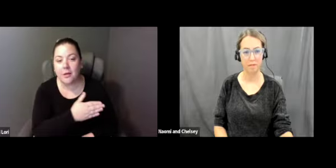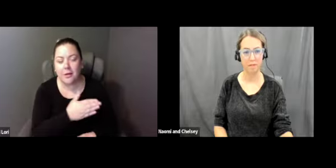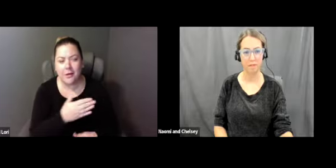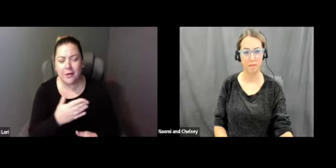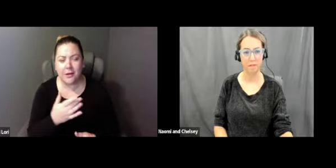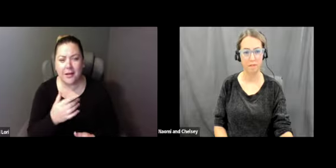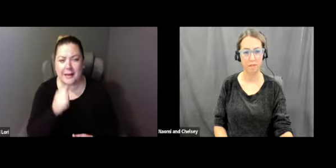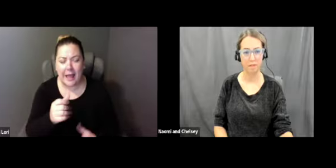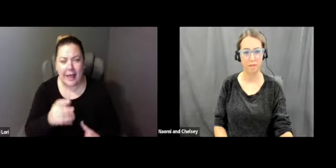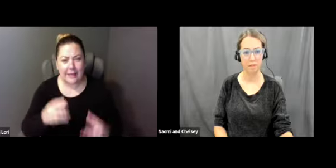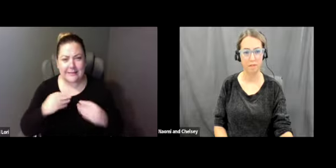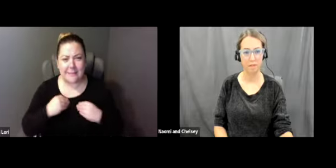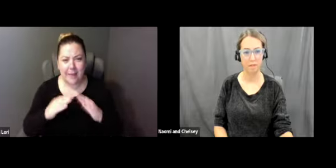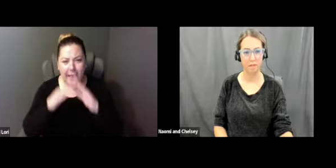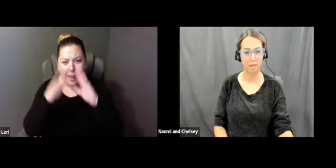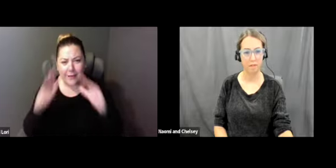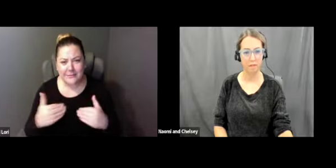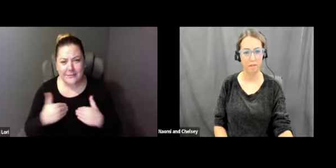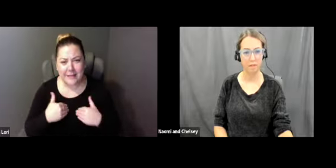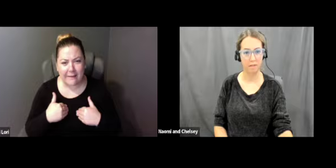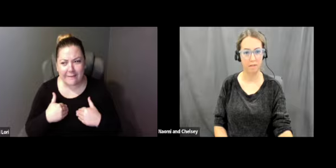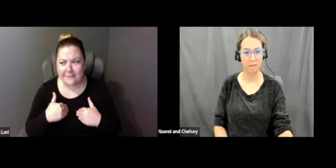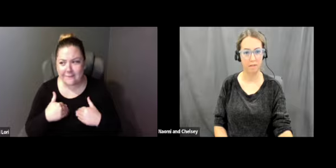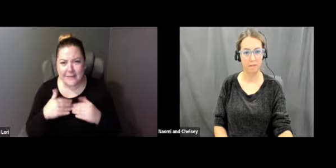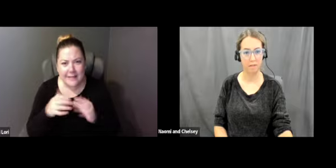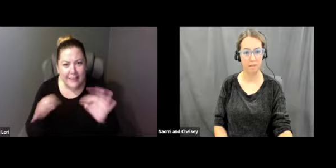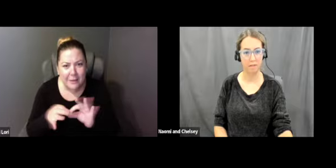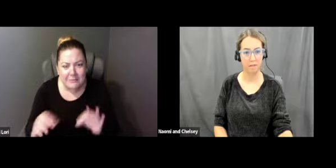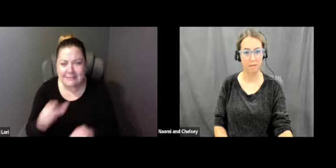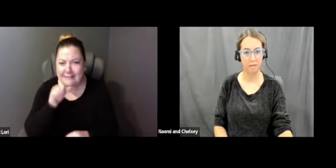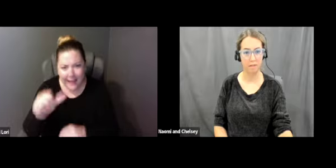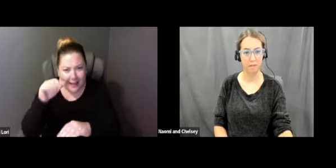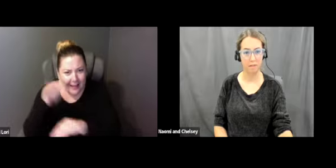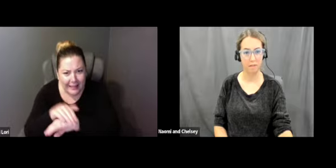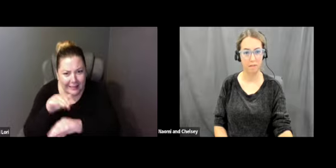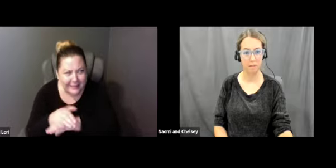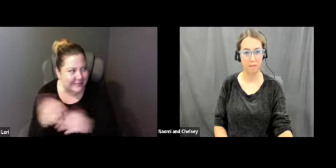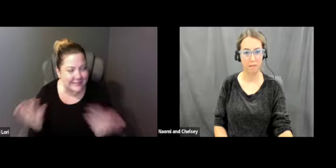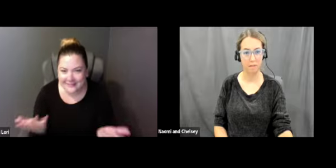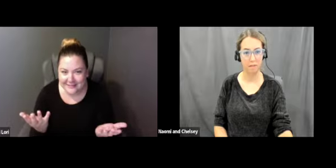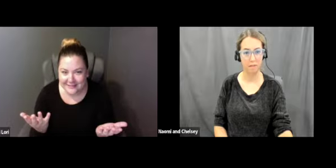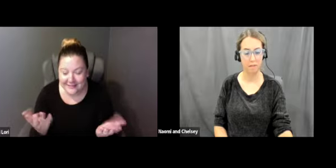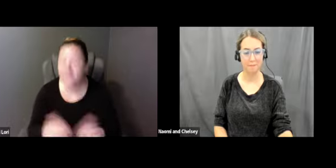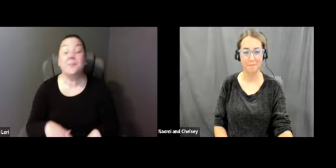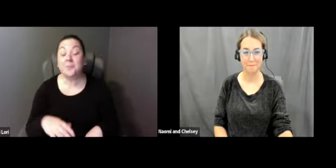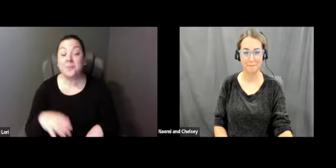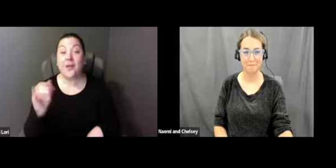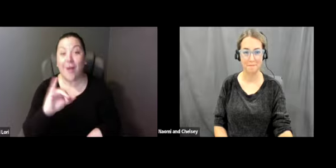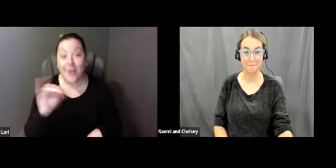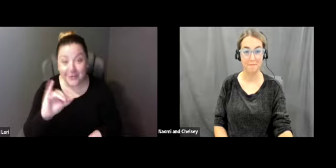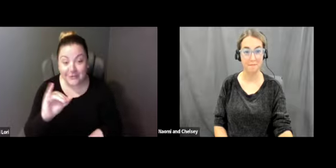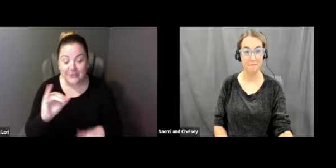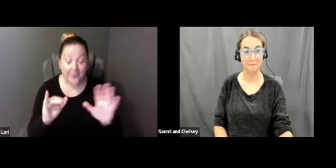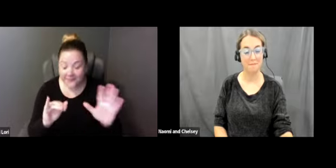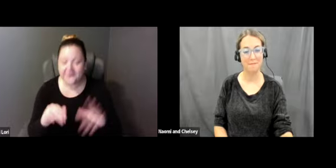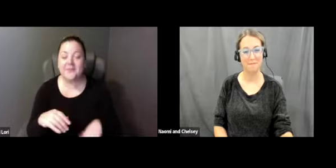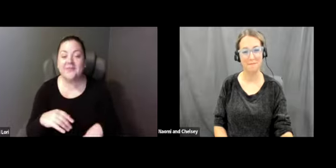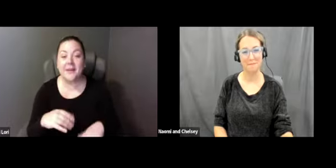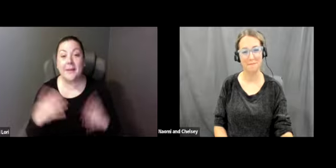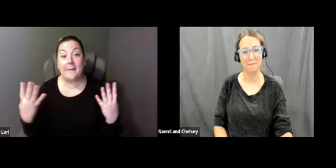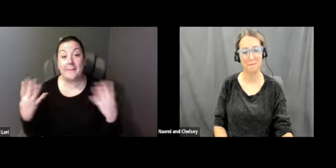bilingual households. And also I wanted to say, like, being accepted into